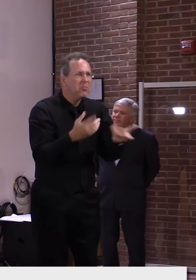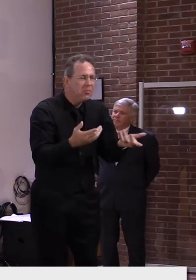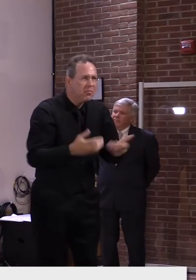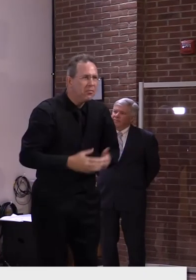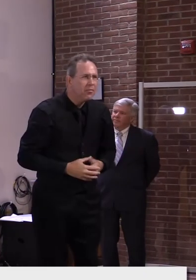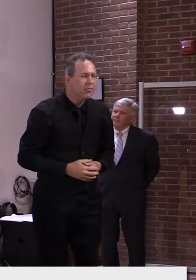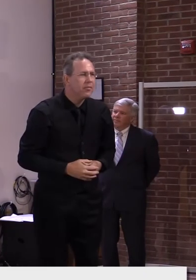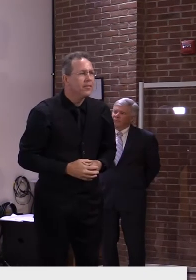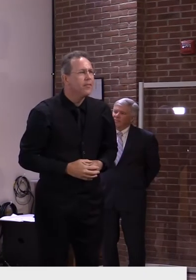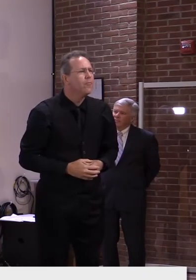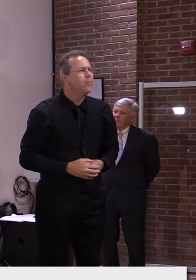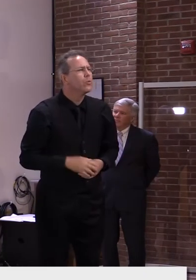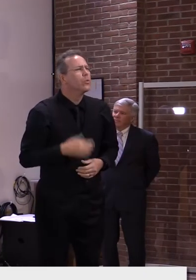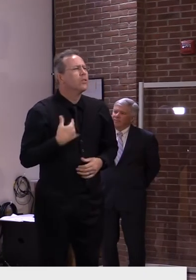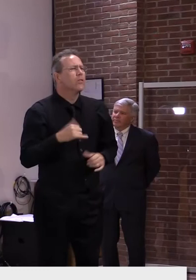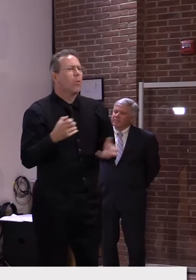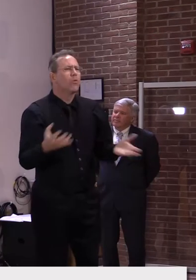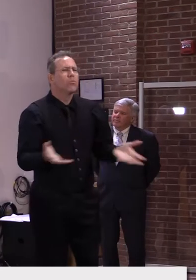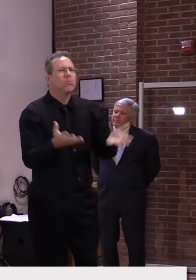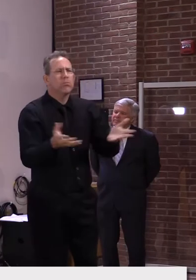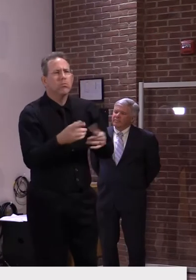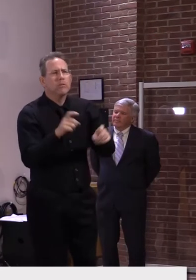some surveillance testing.